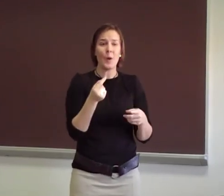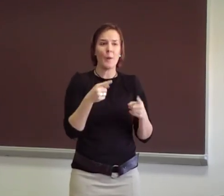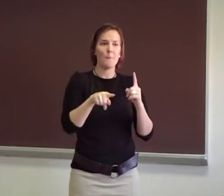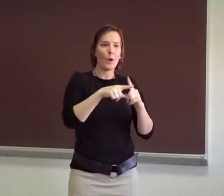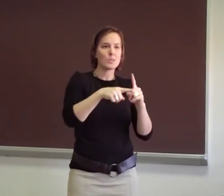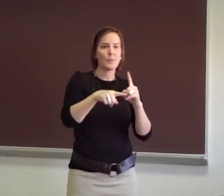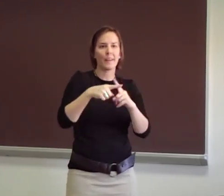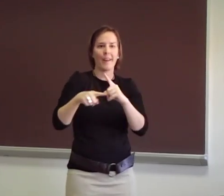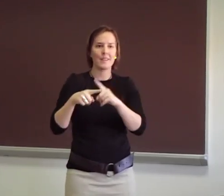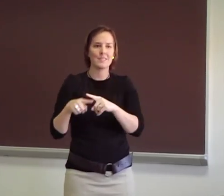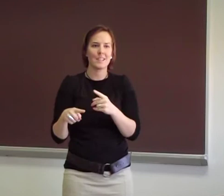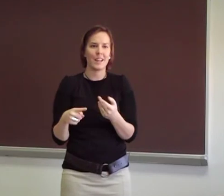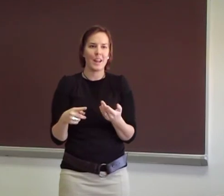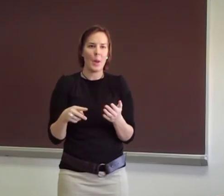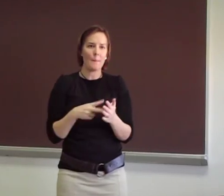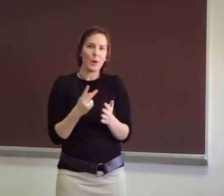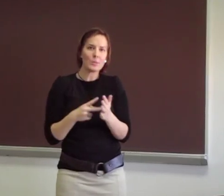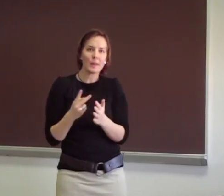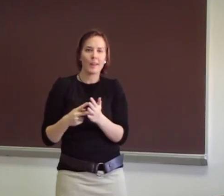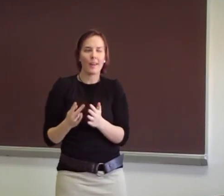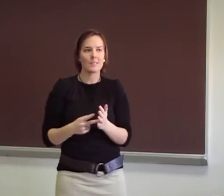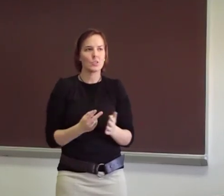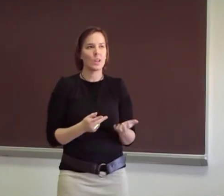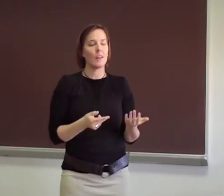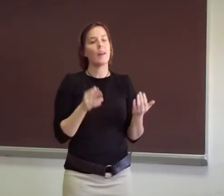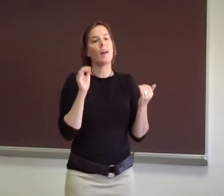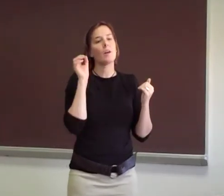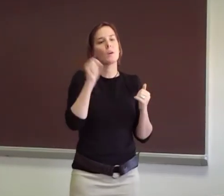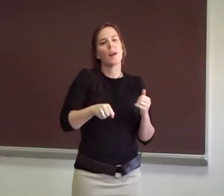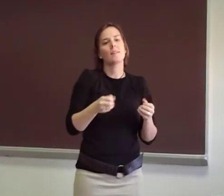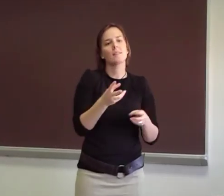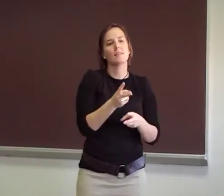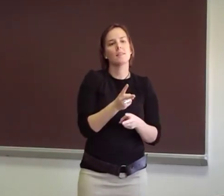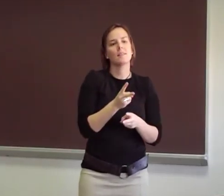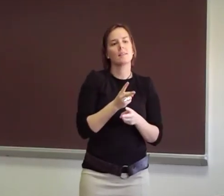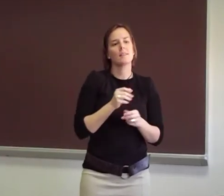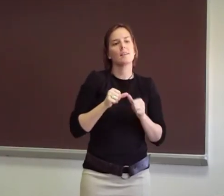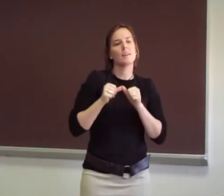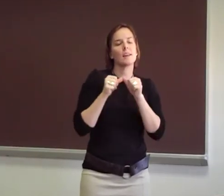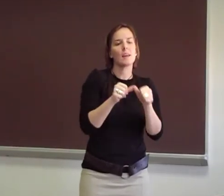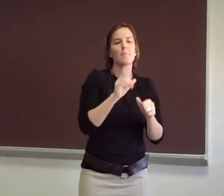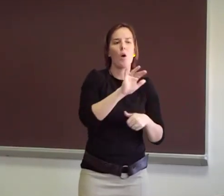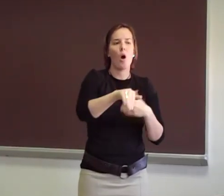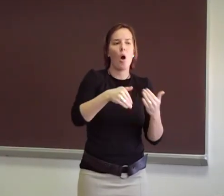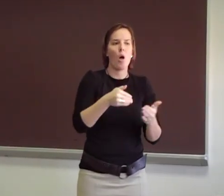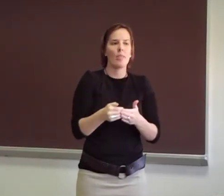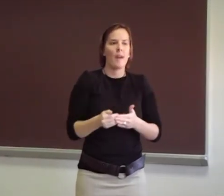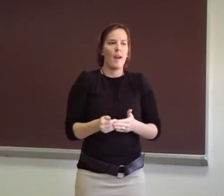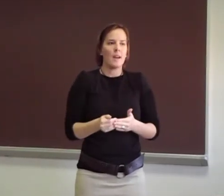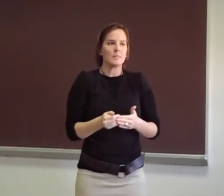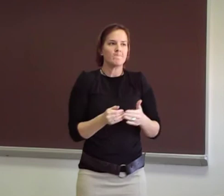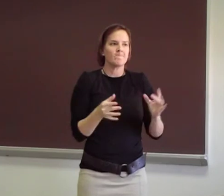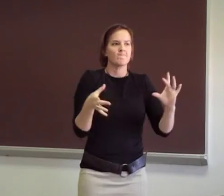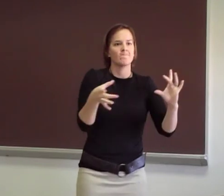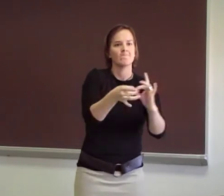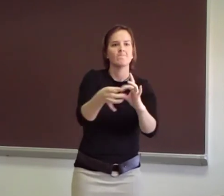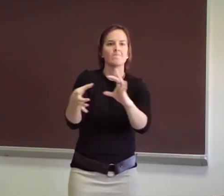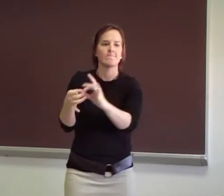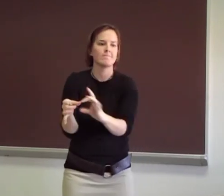we had to keep all that straight, exactly what mark went where. So that was our original,